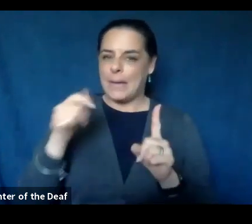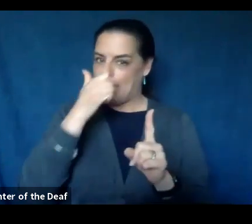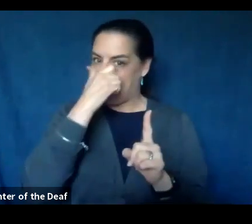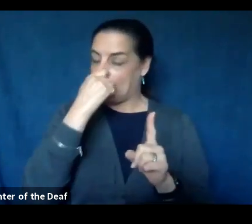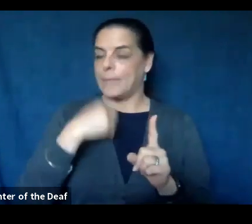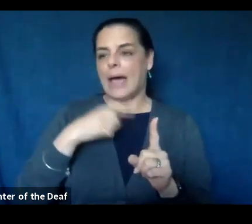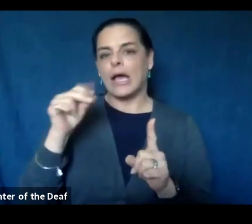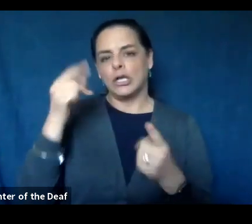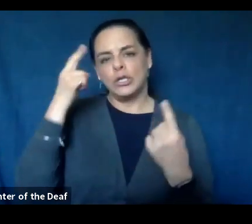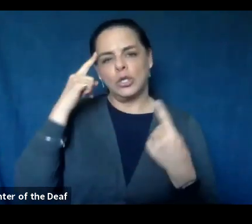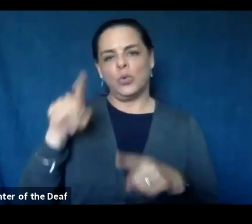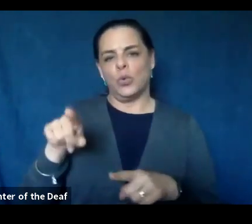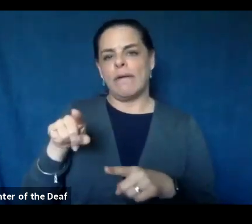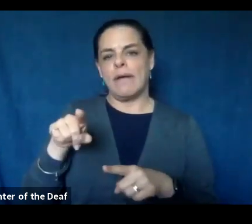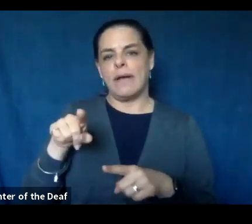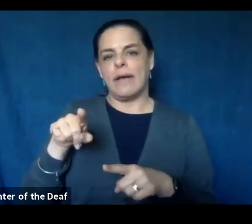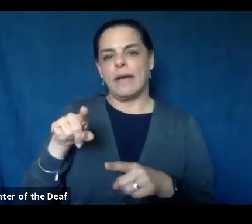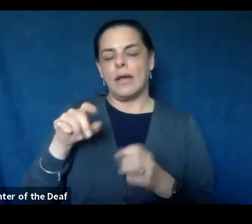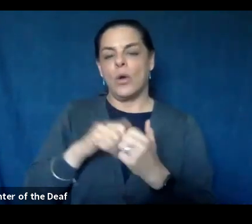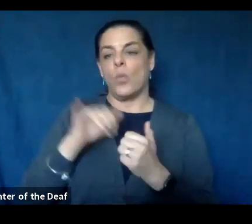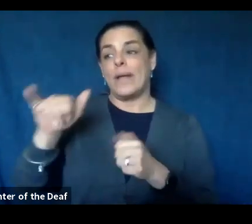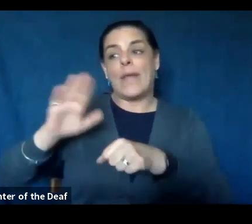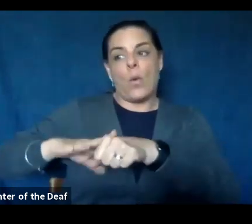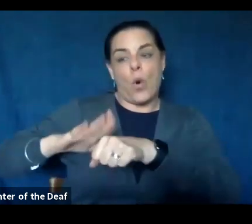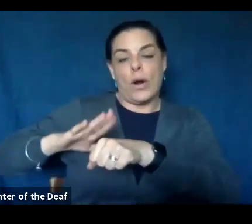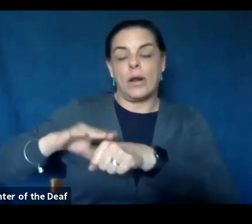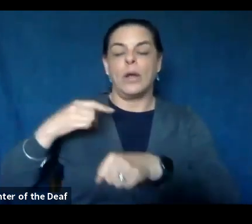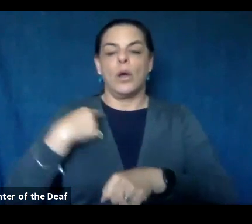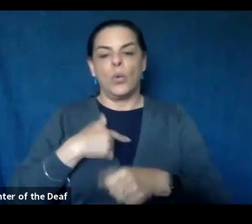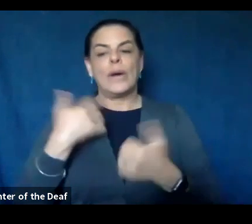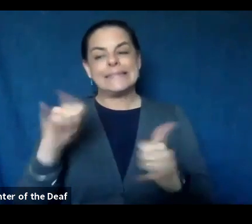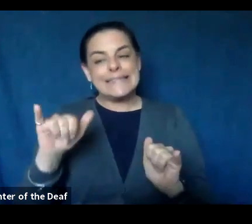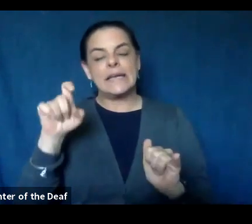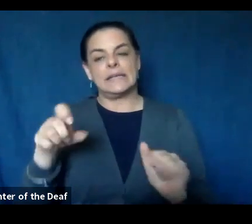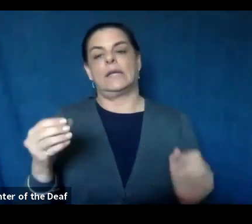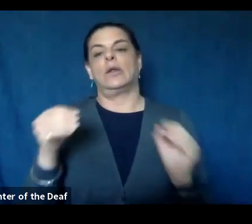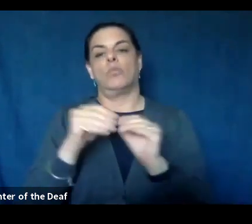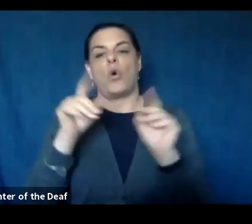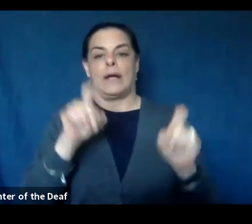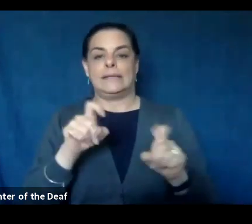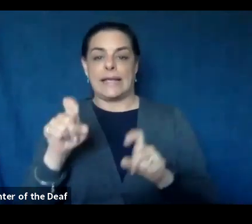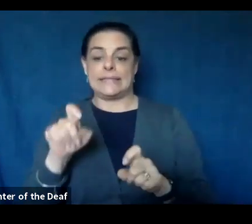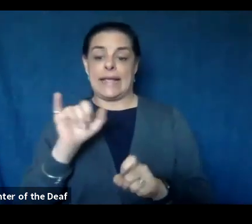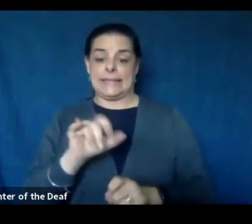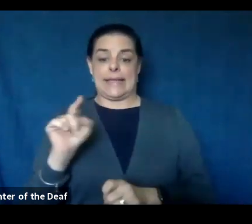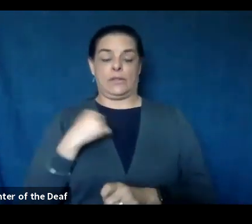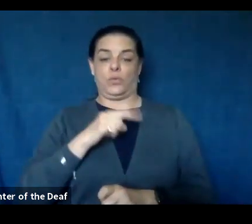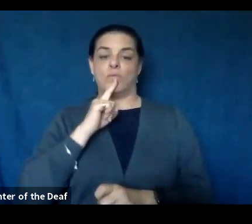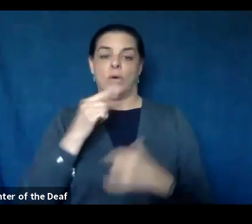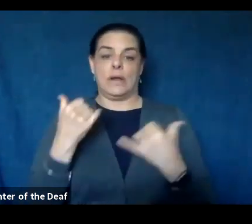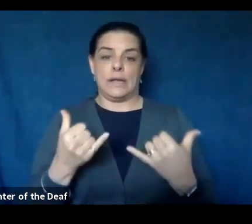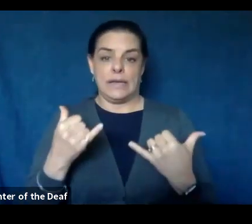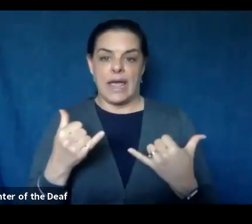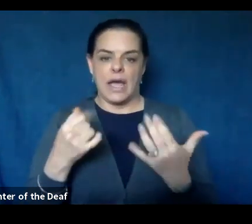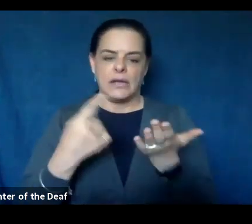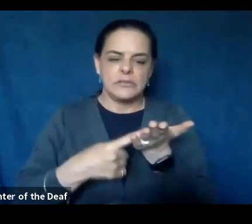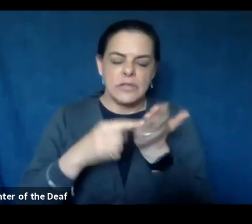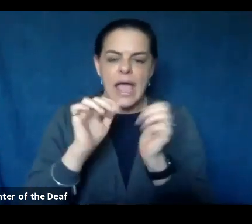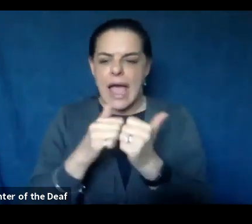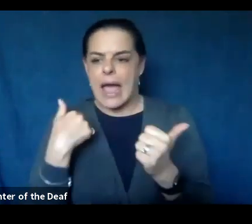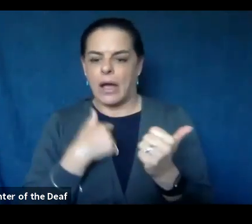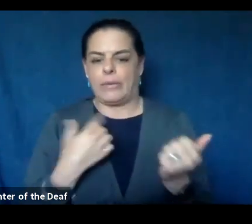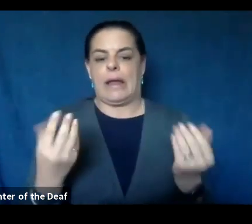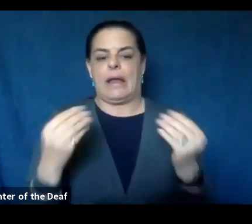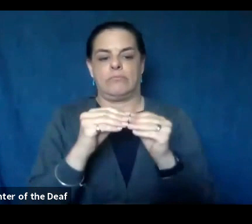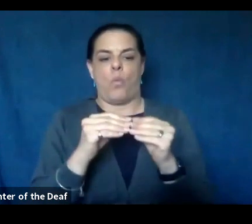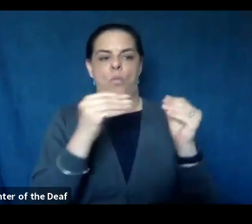agree with what the warning was, that we need to do more testing. And that's really where we are today, talking about how we're expanding. And we want to encourage